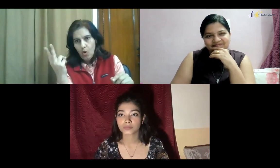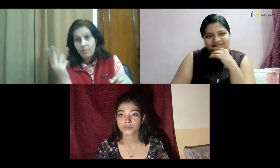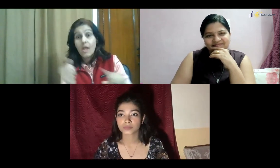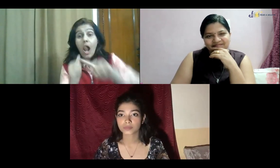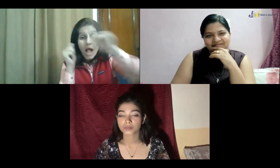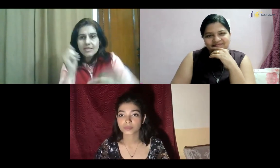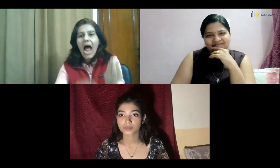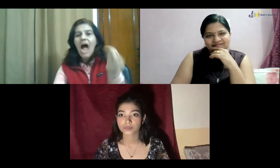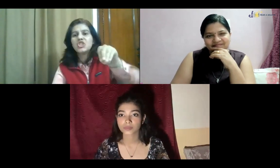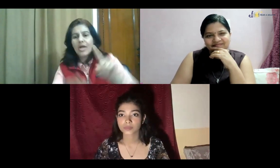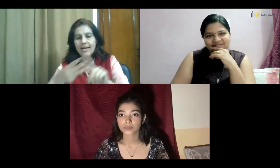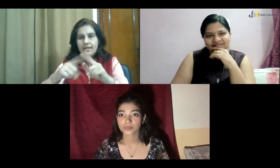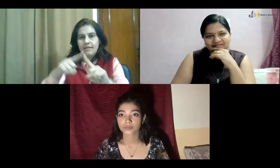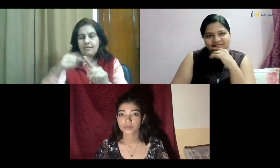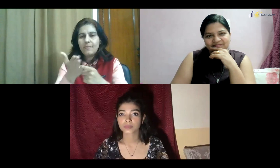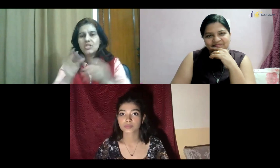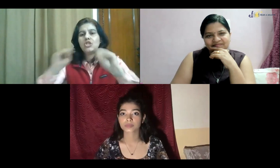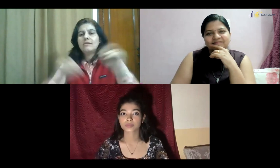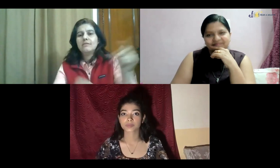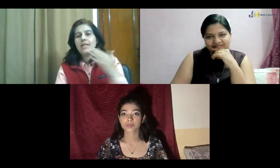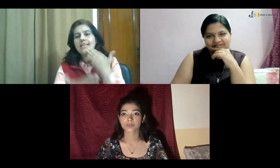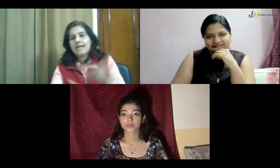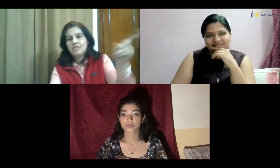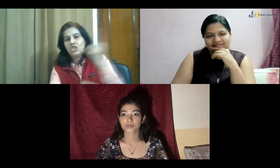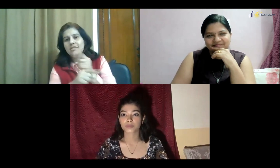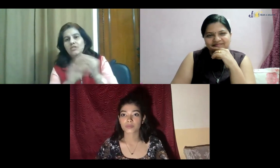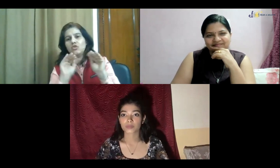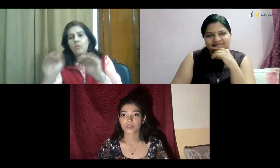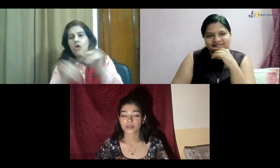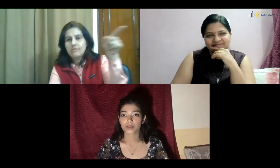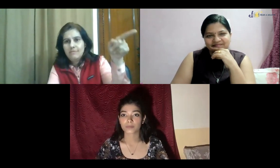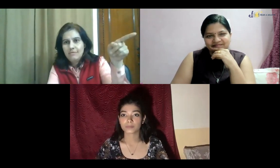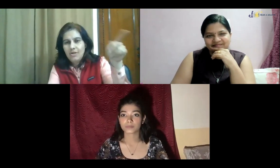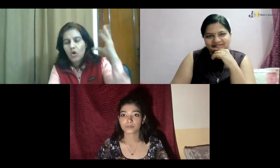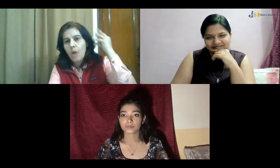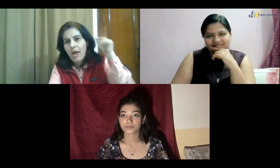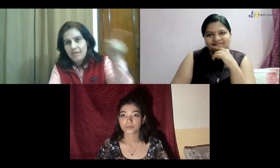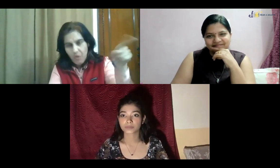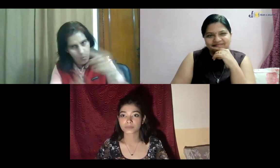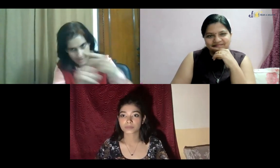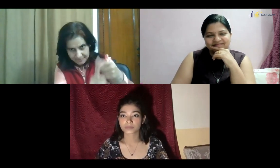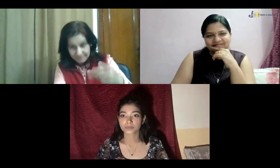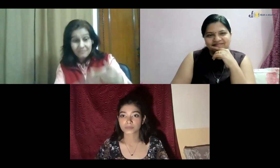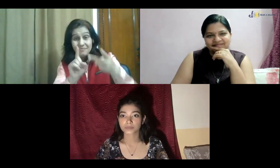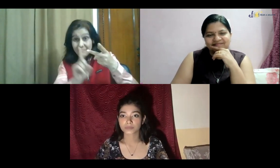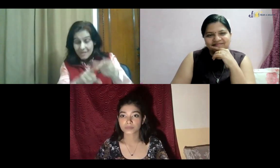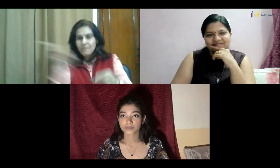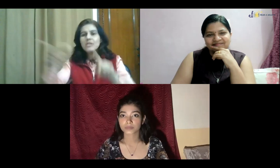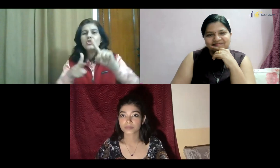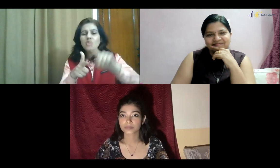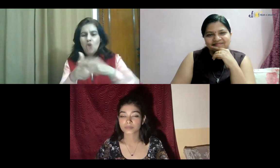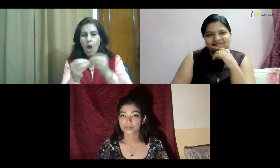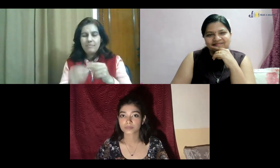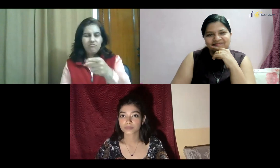from morning 9 to 2, after that we have the extra session. Thanks to the teacher, she